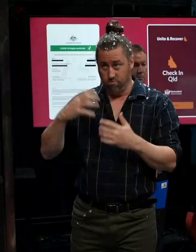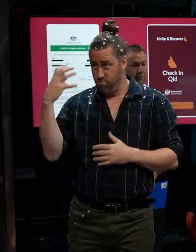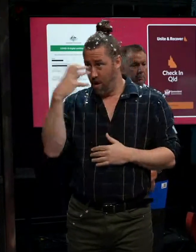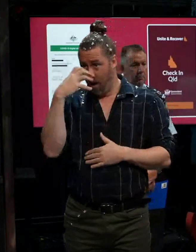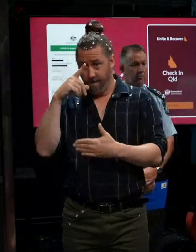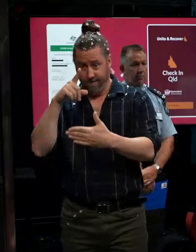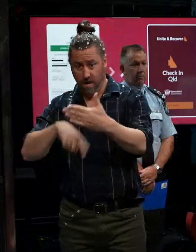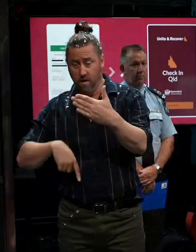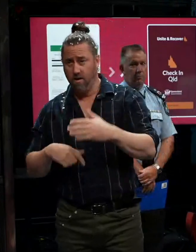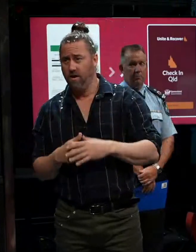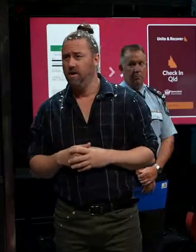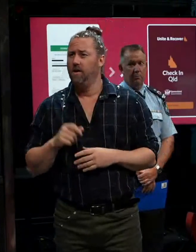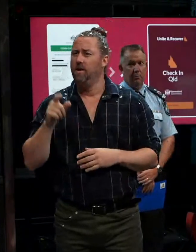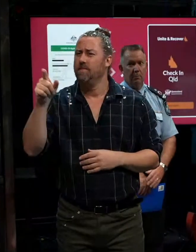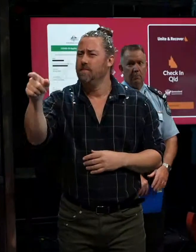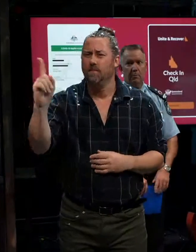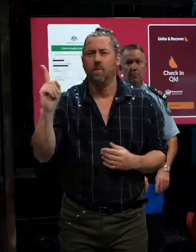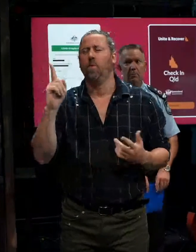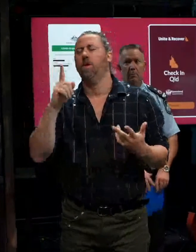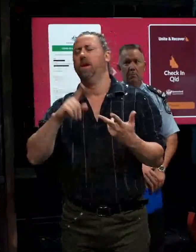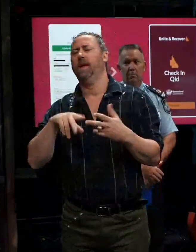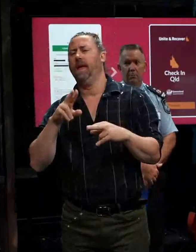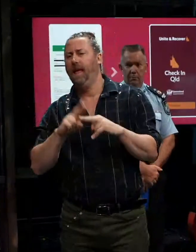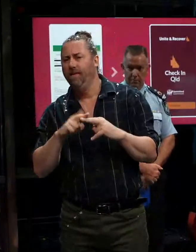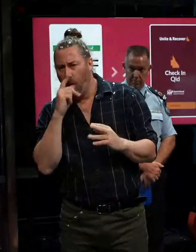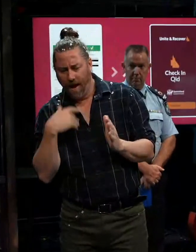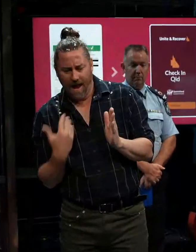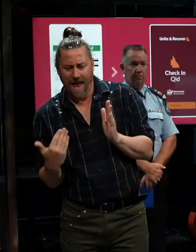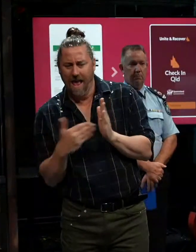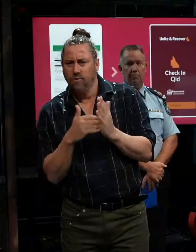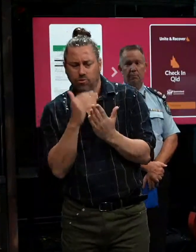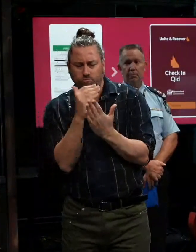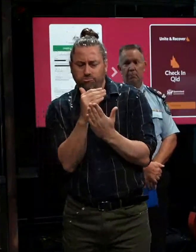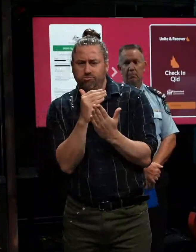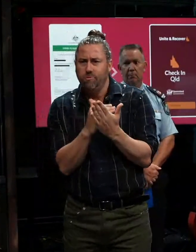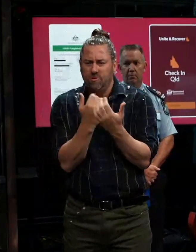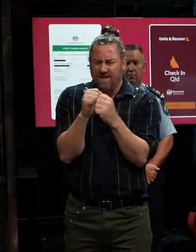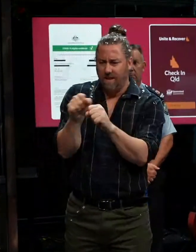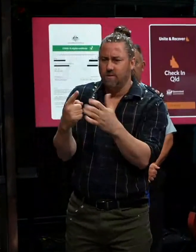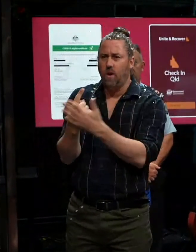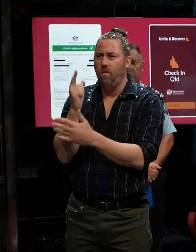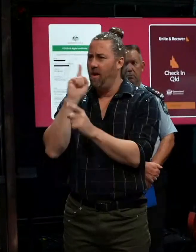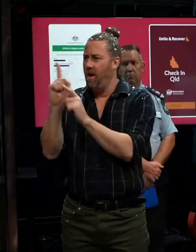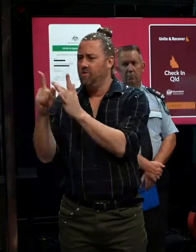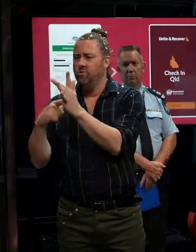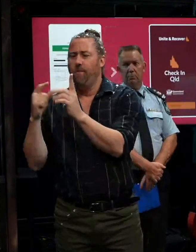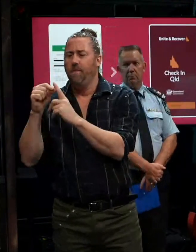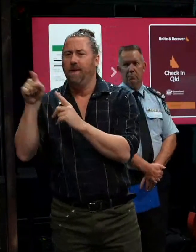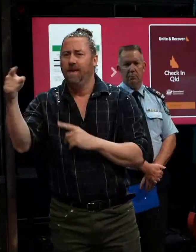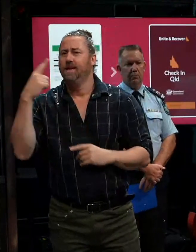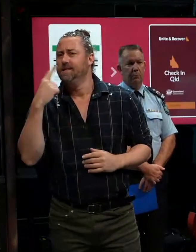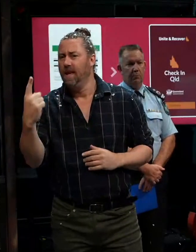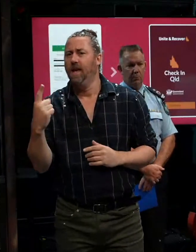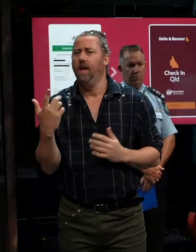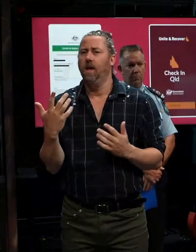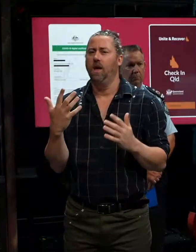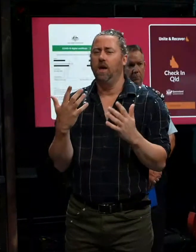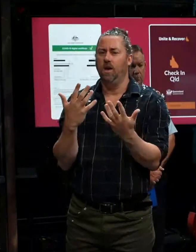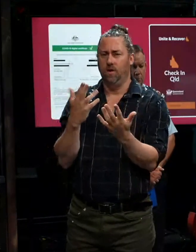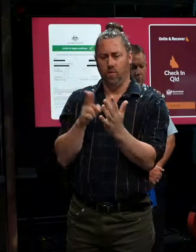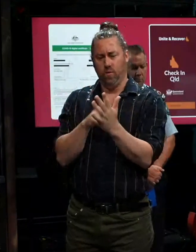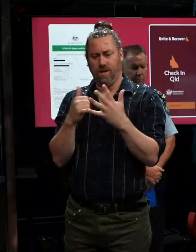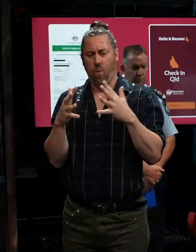that's been described already. But if there are other safeguards that could be considered, like, for example, what Jackie was saying, the New South Wales system, how there has to